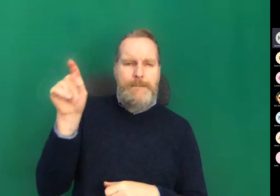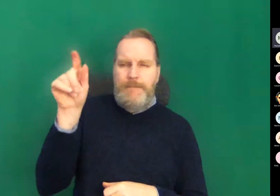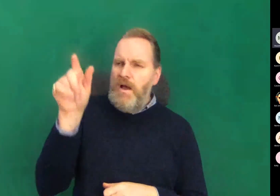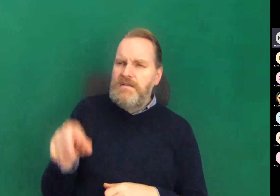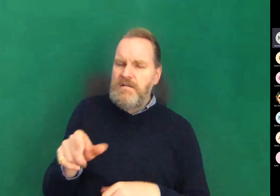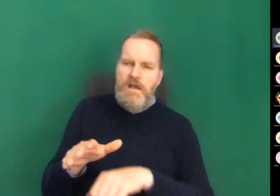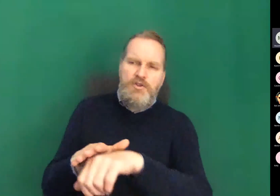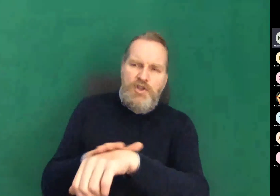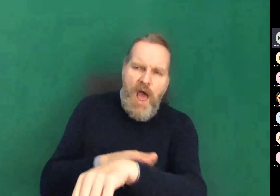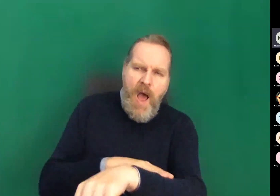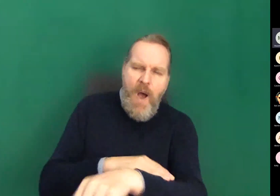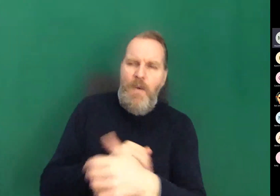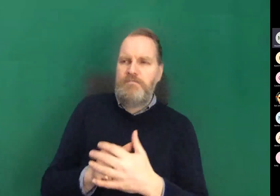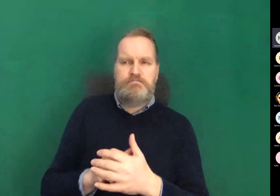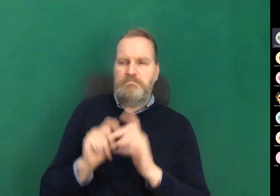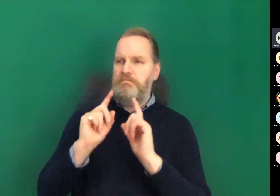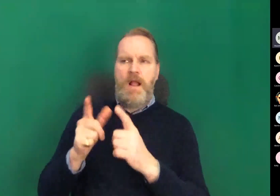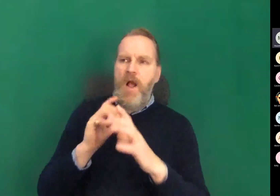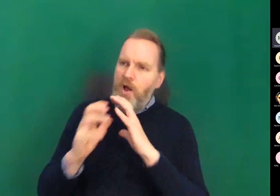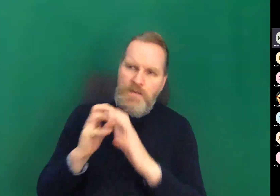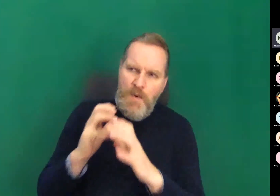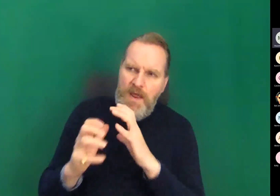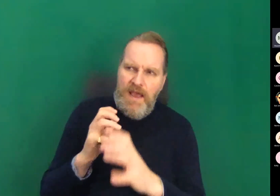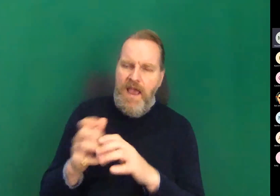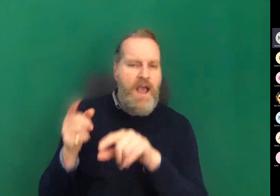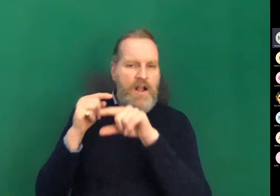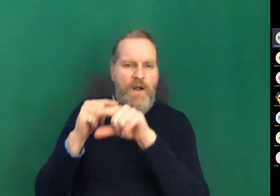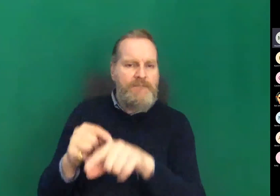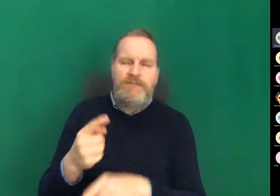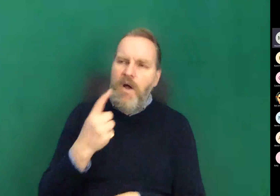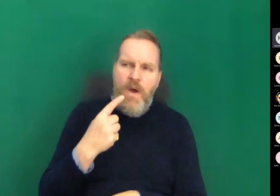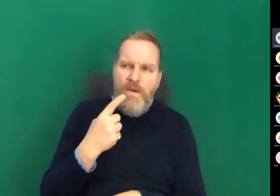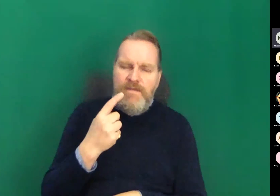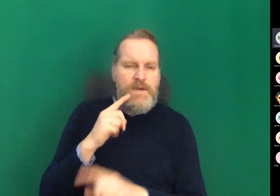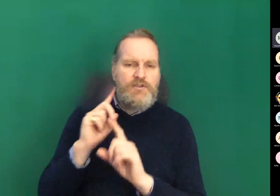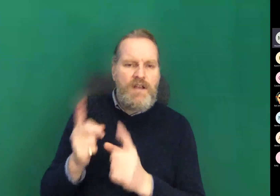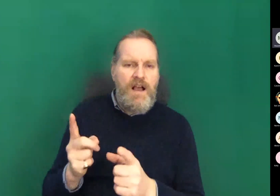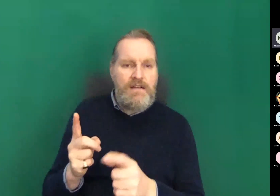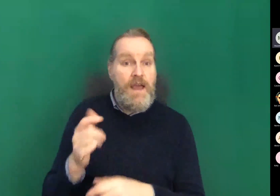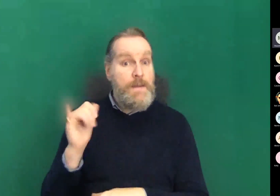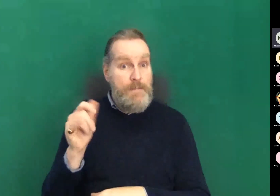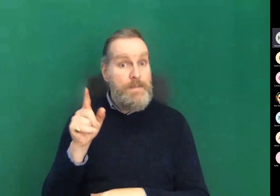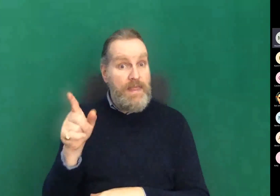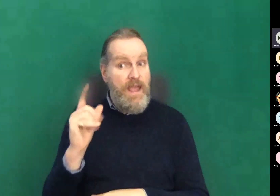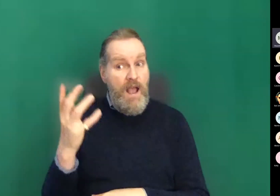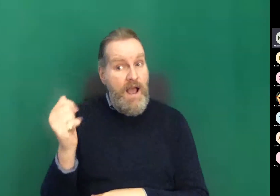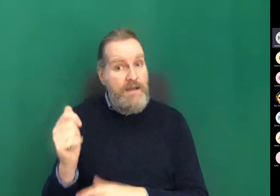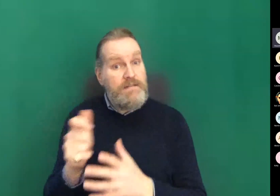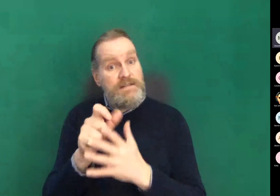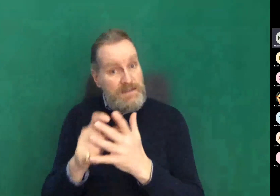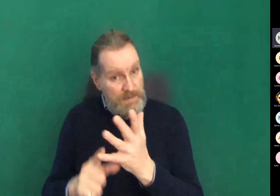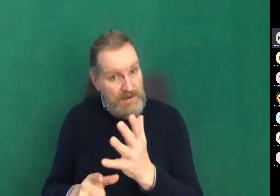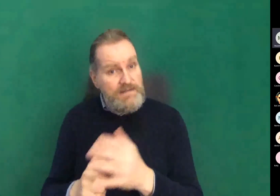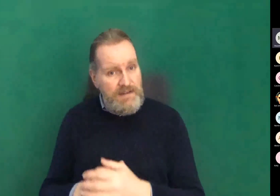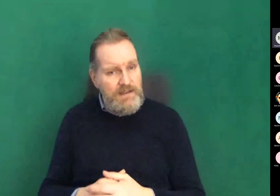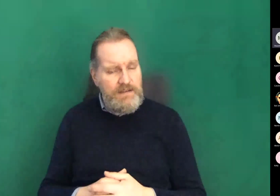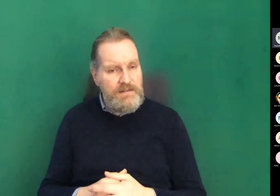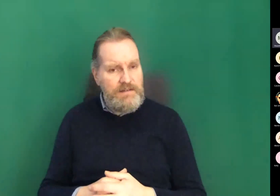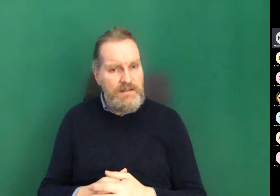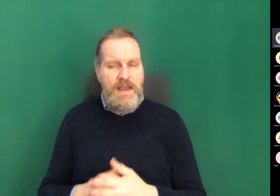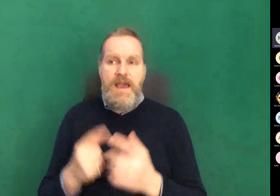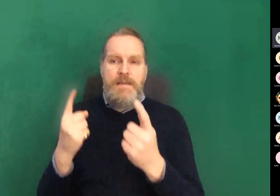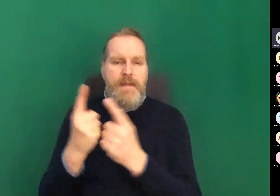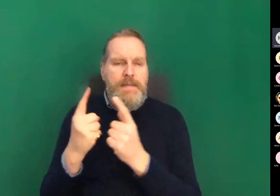have difficulty following instructions, if they have a disability you're unaware of. Something that is preventing them